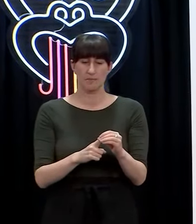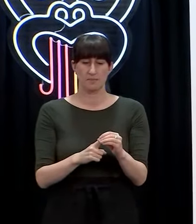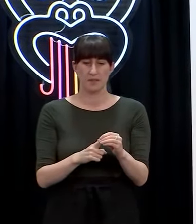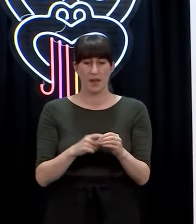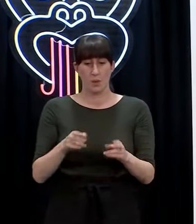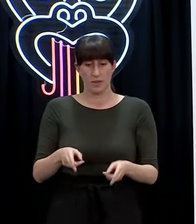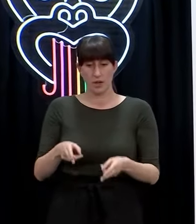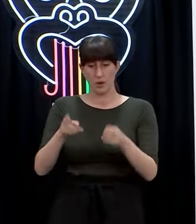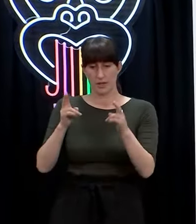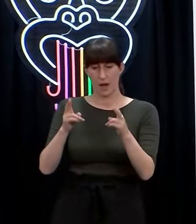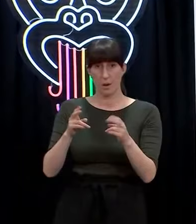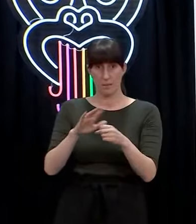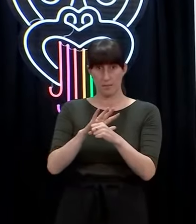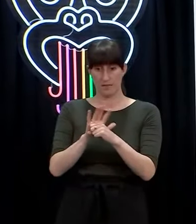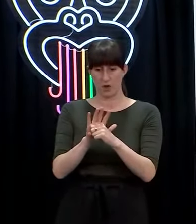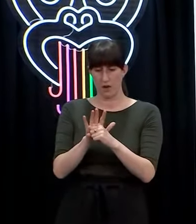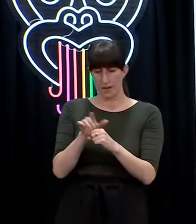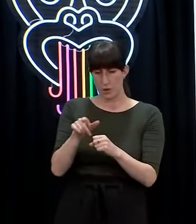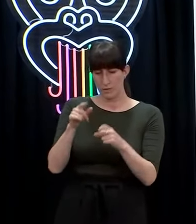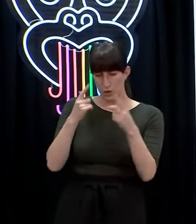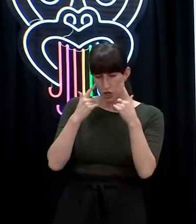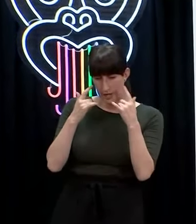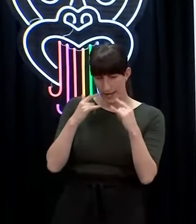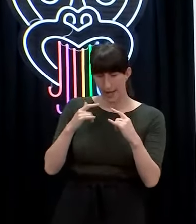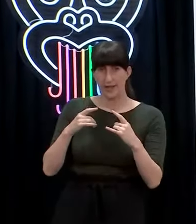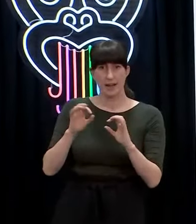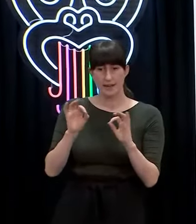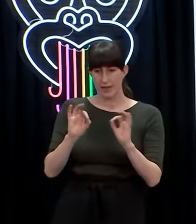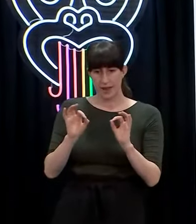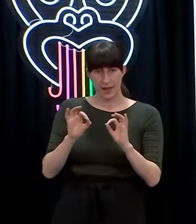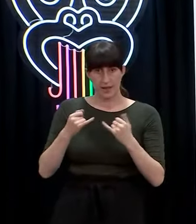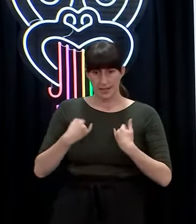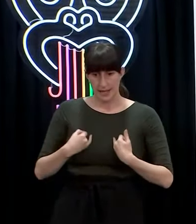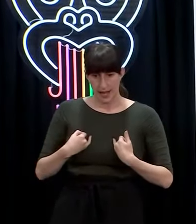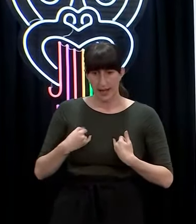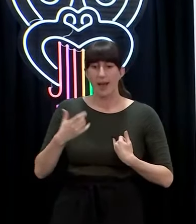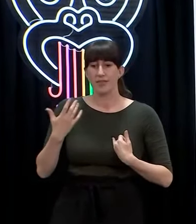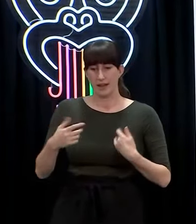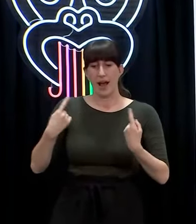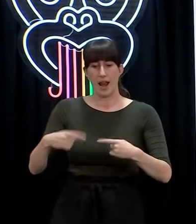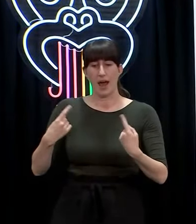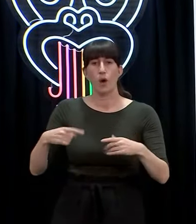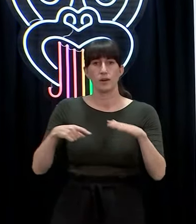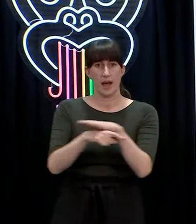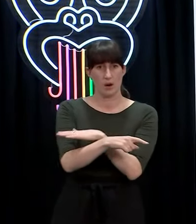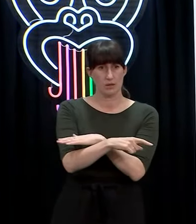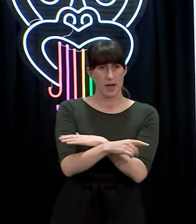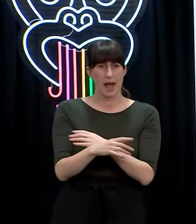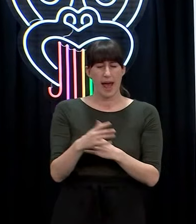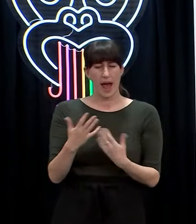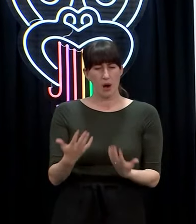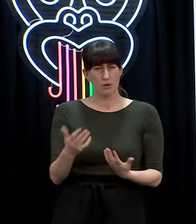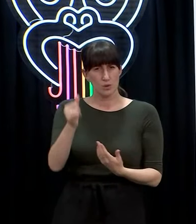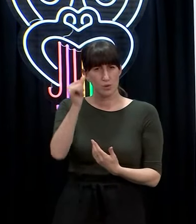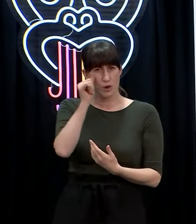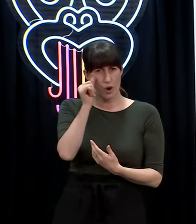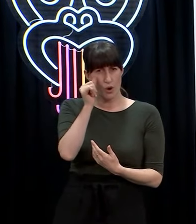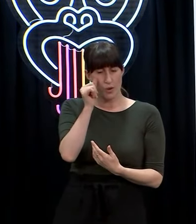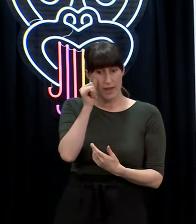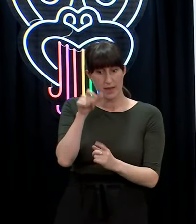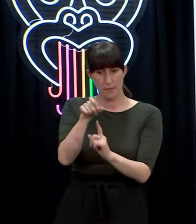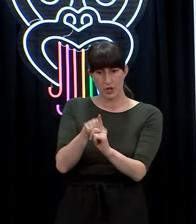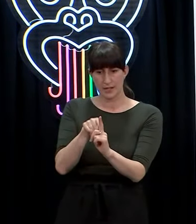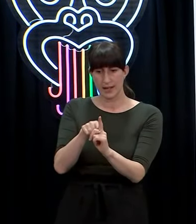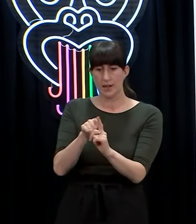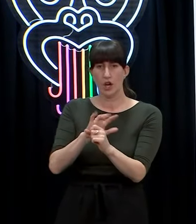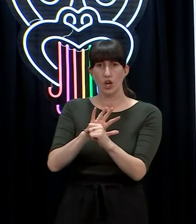check. How can you be certain that an asymptomatic case is no longer infectious without testing